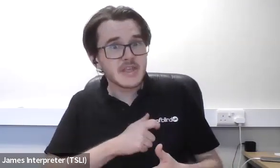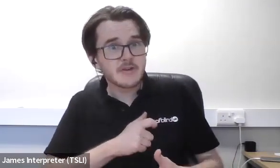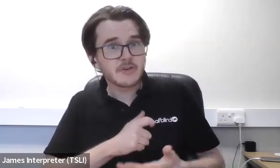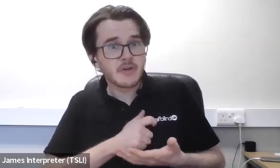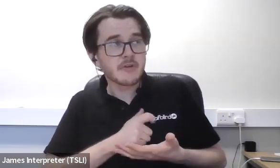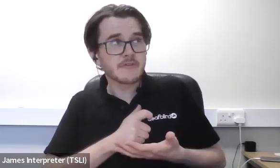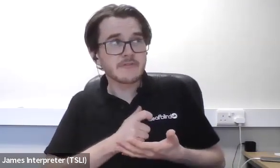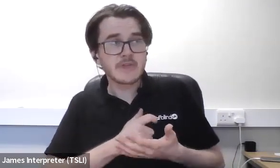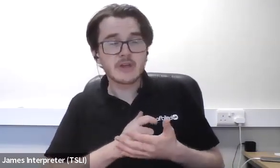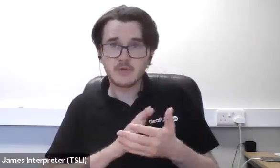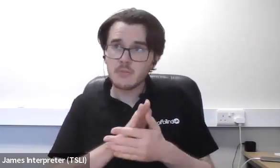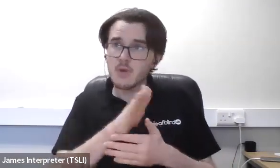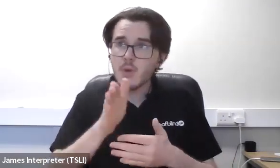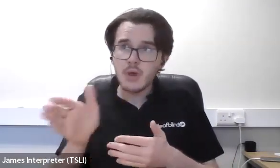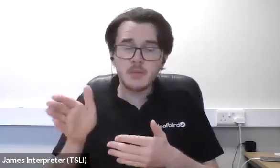and about again.